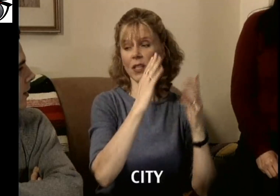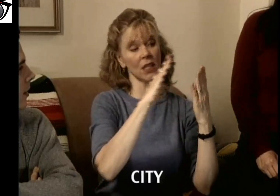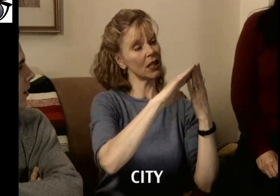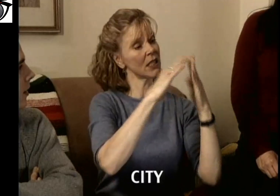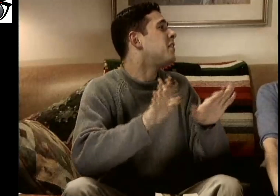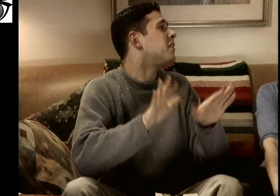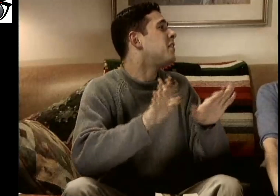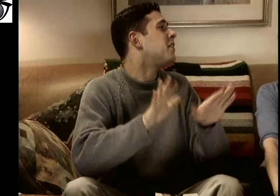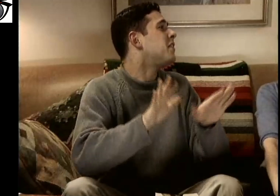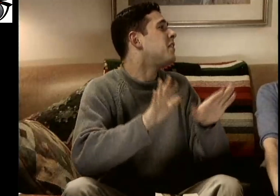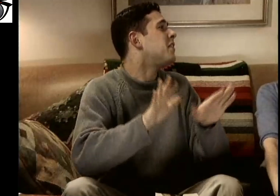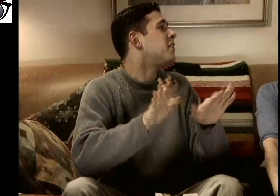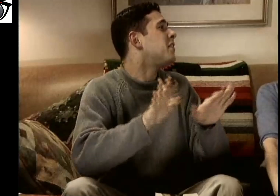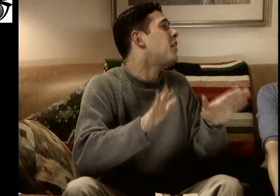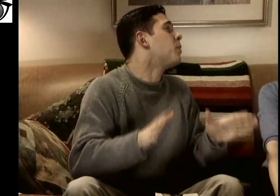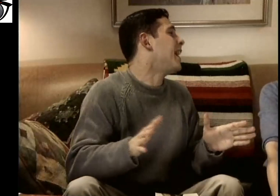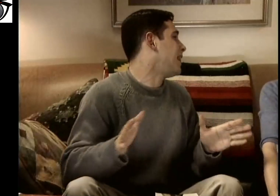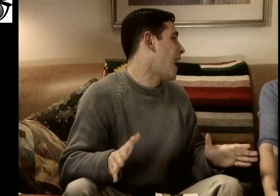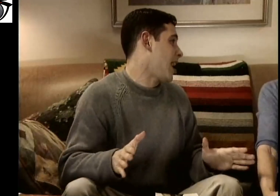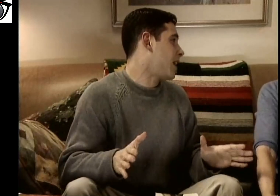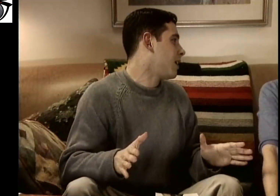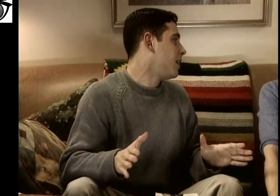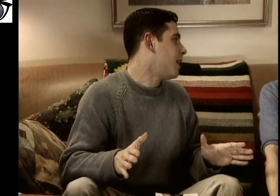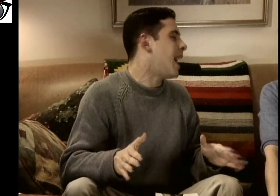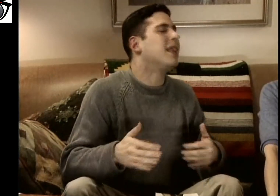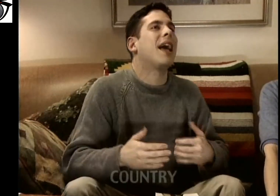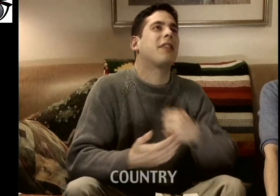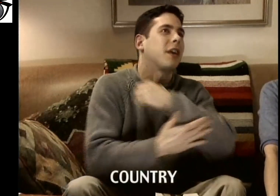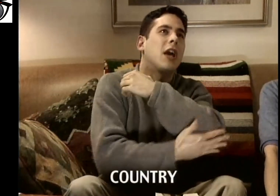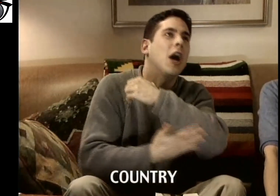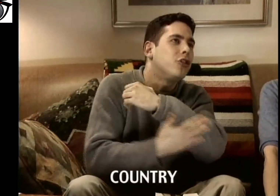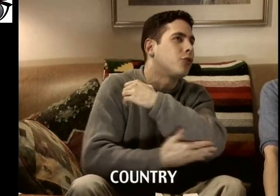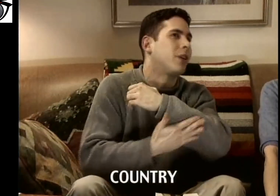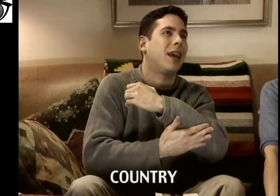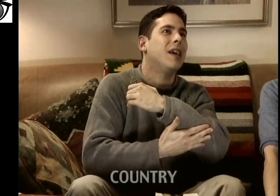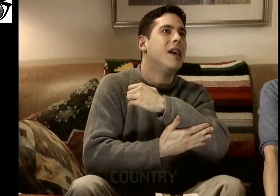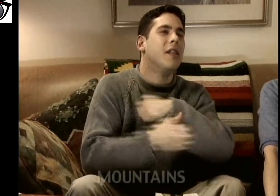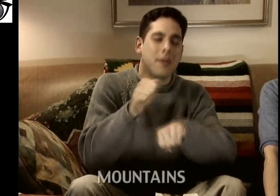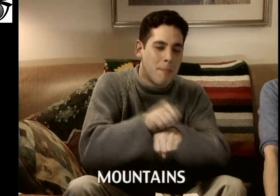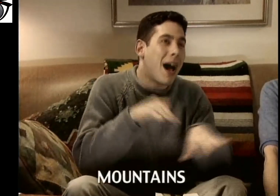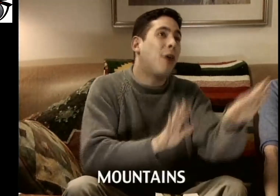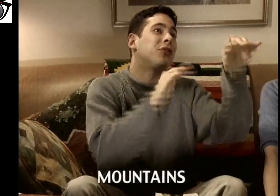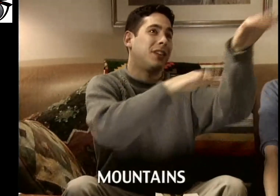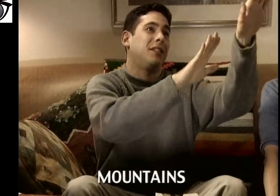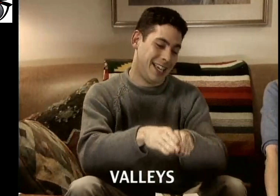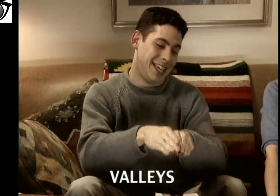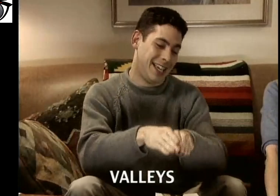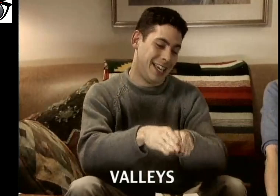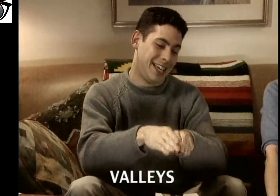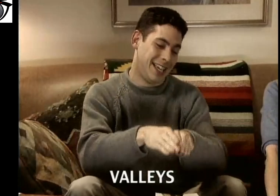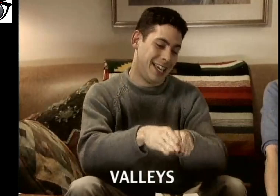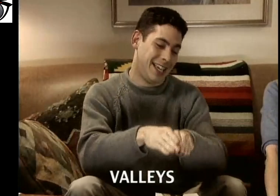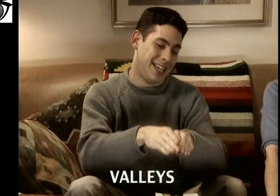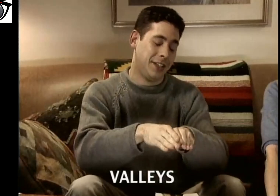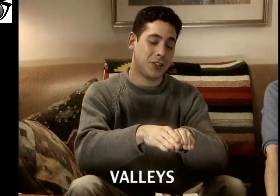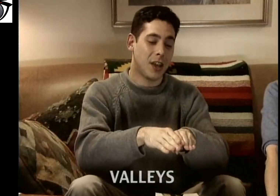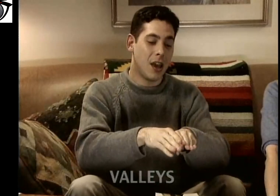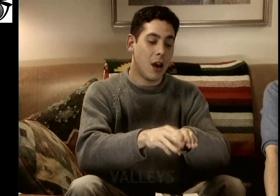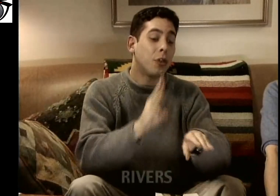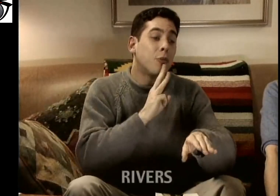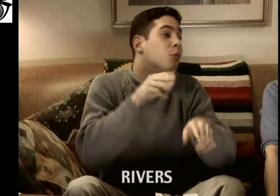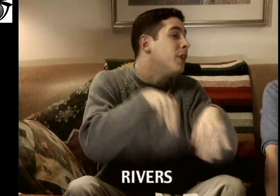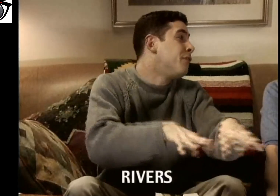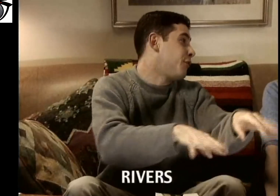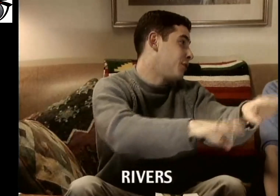we can visit the city. See, that's what I like. I like the country, the mountains, the